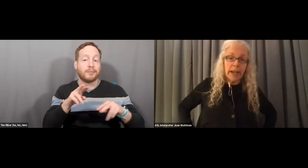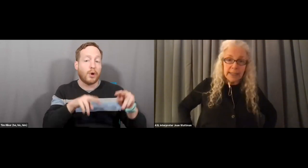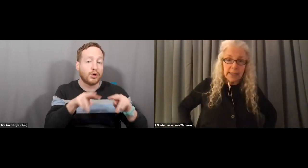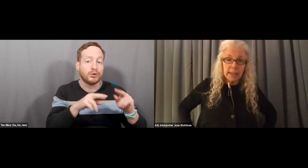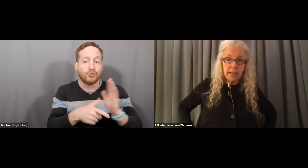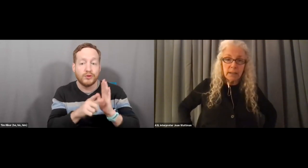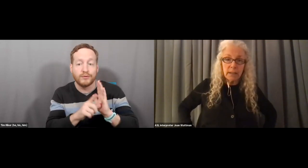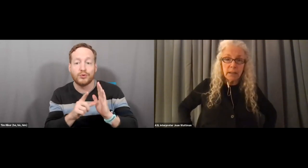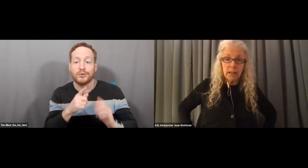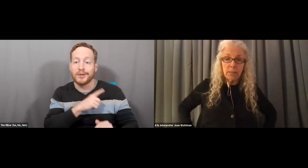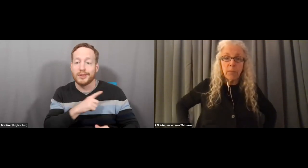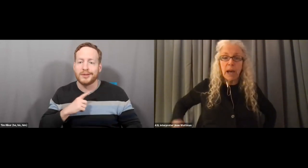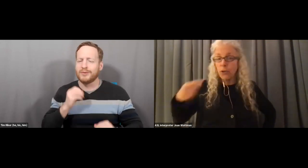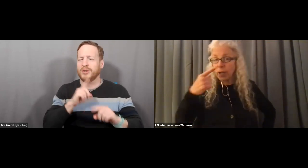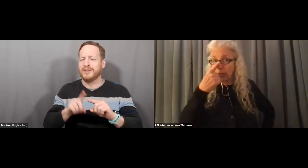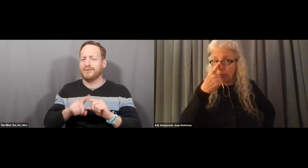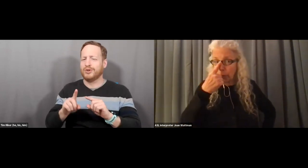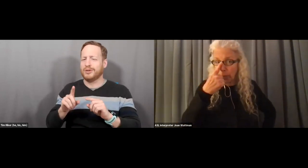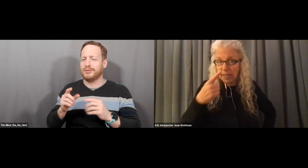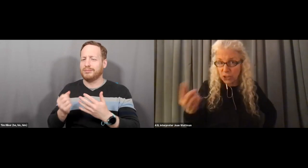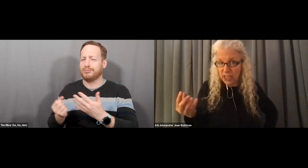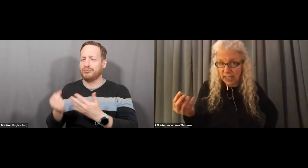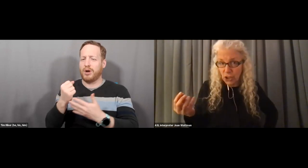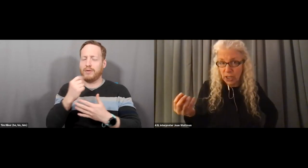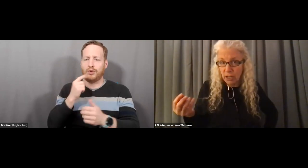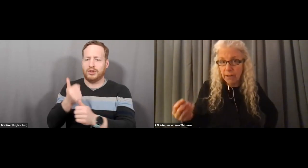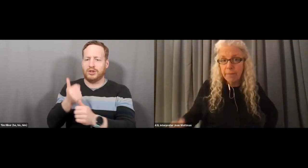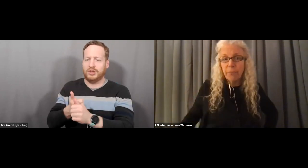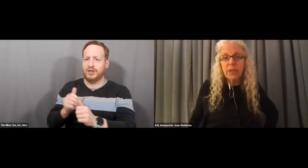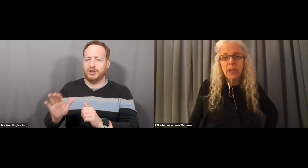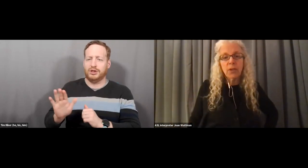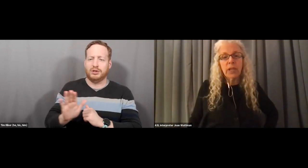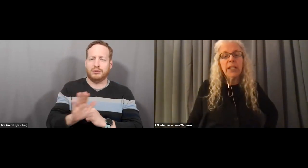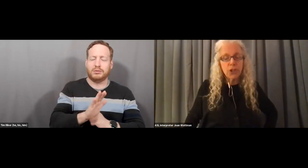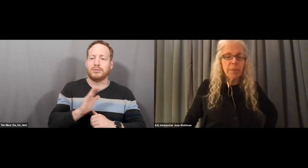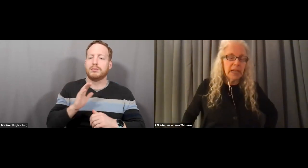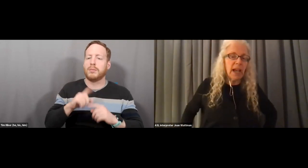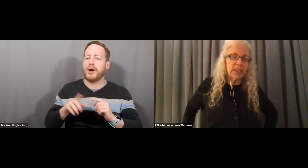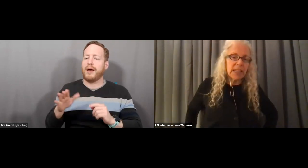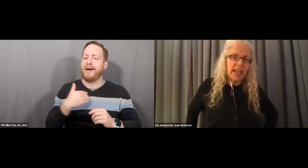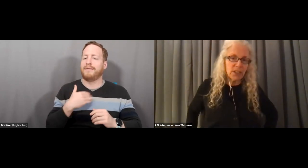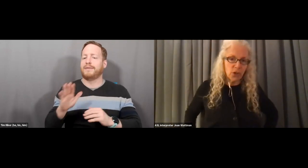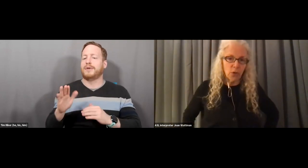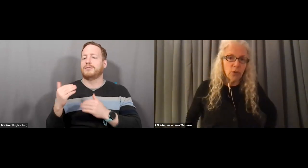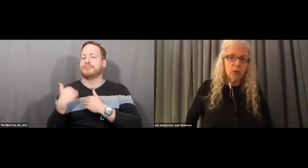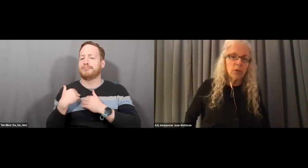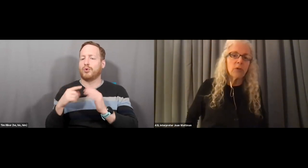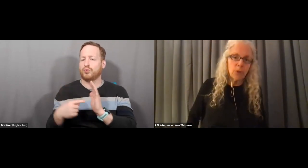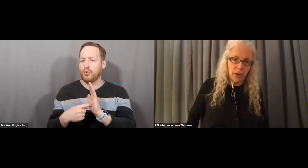grants, monitoring and reviewing legislation. Each committee obviously has its own